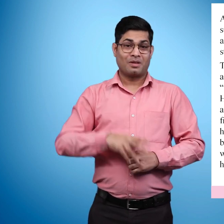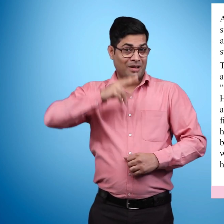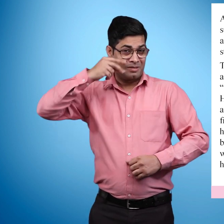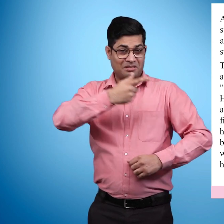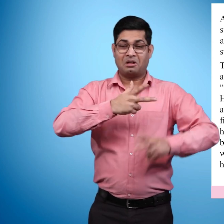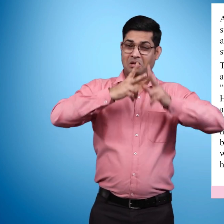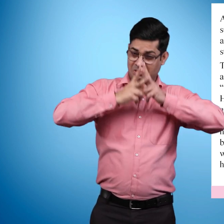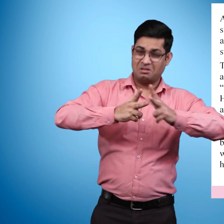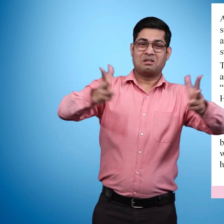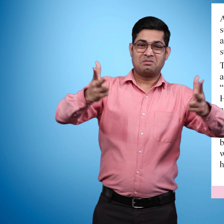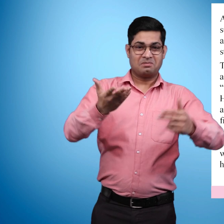he suddenly proclaimed,